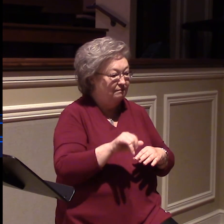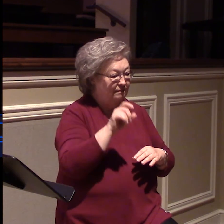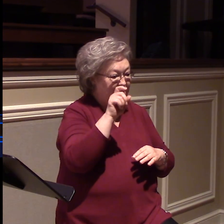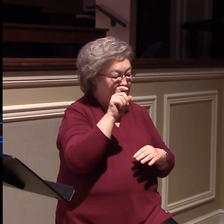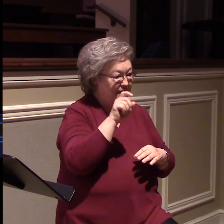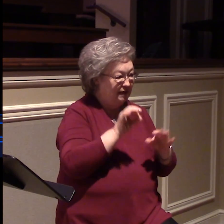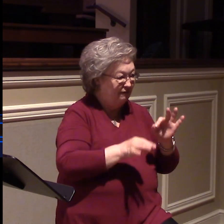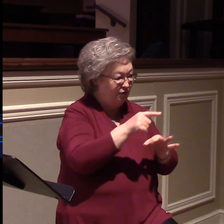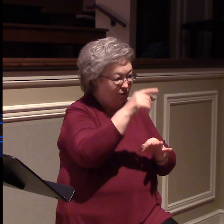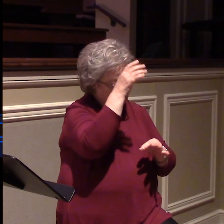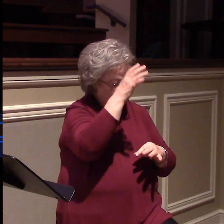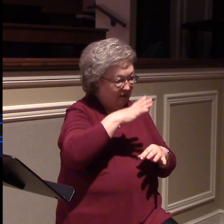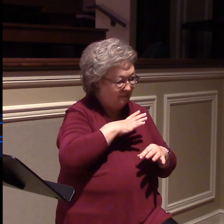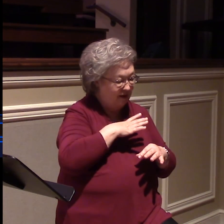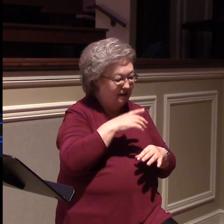man.